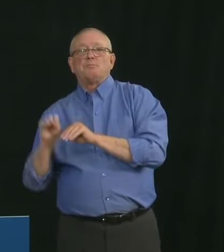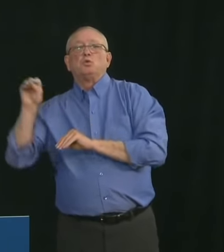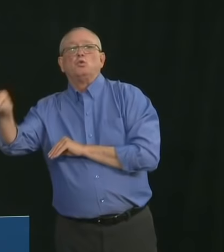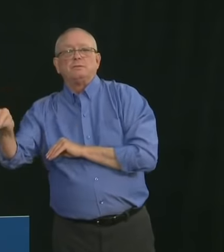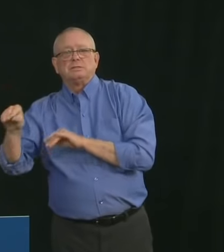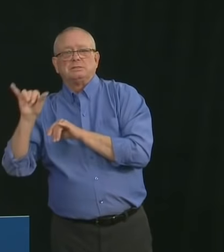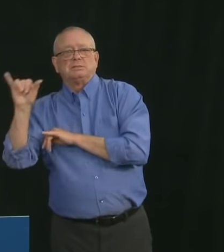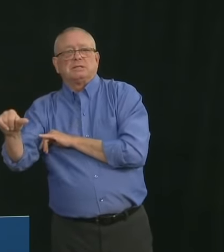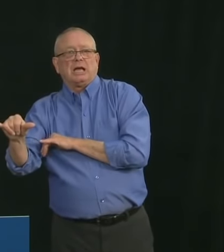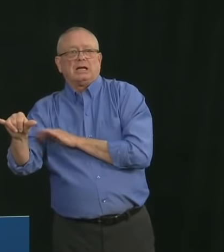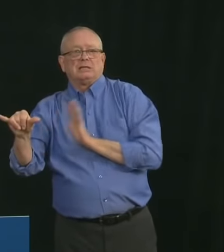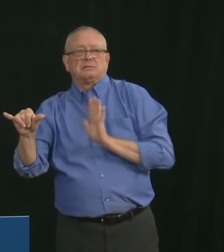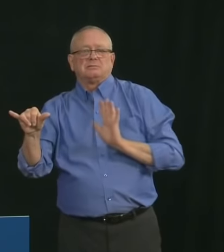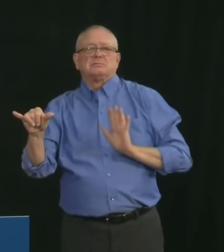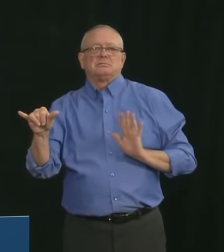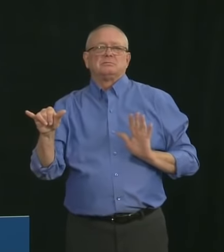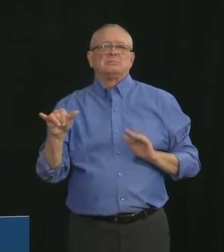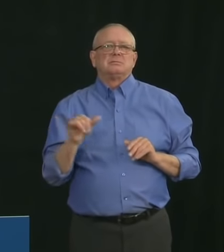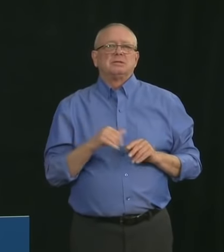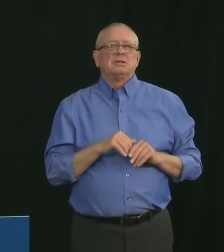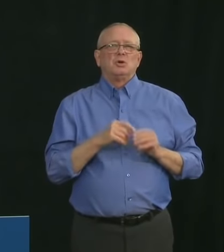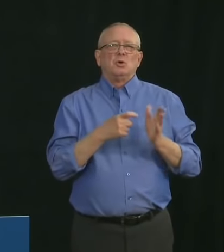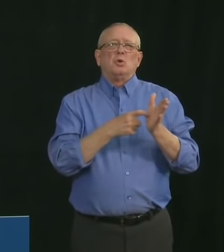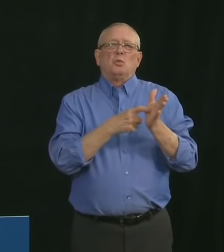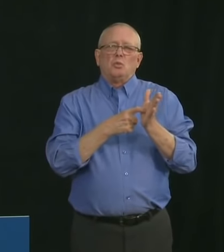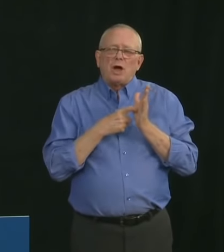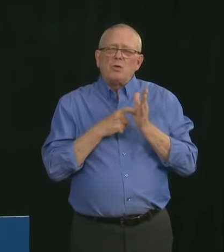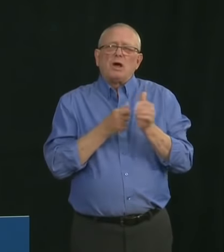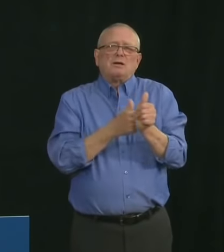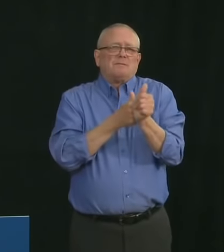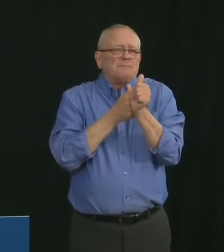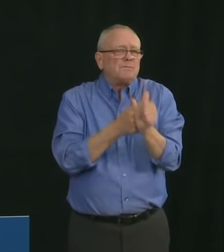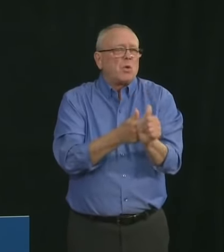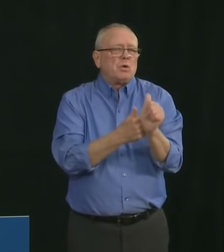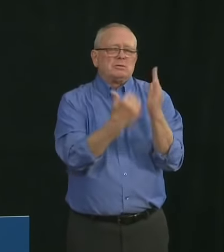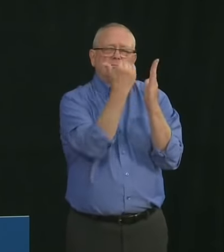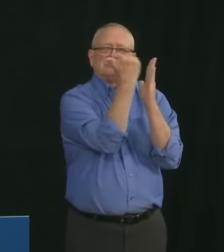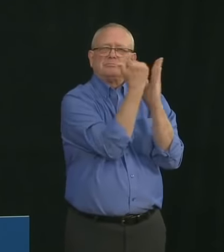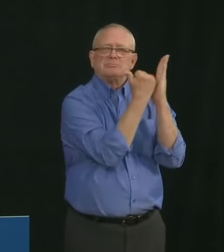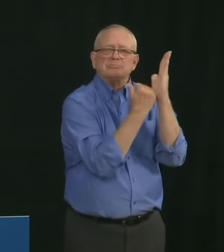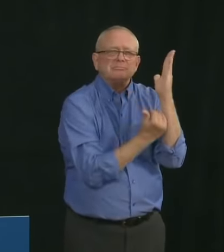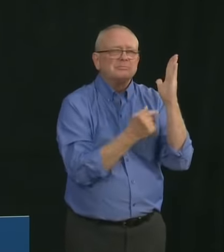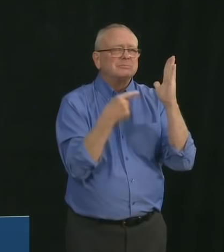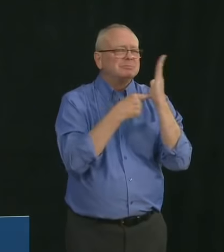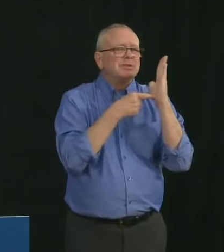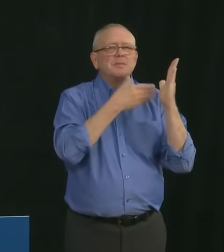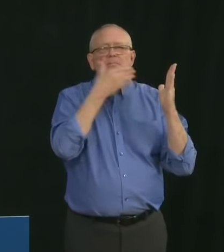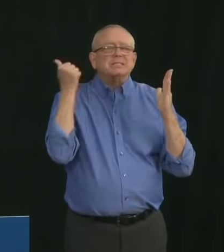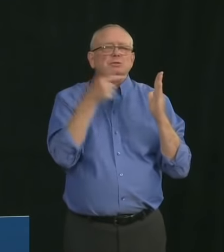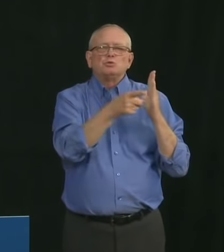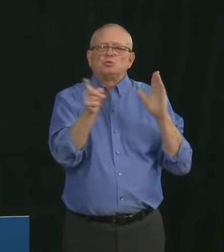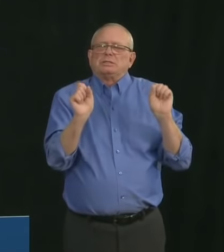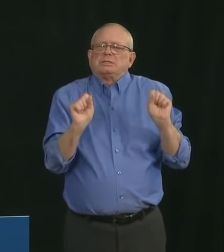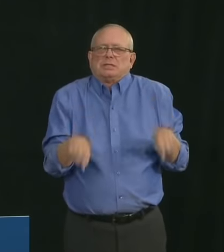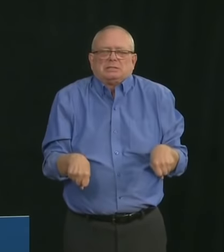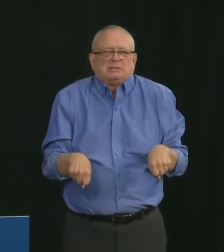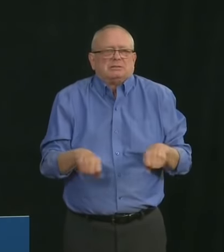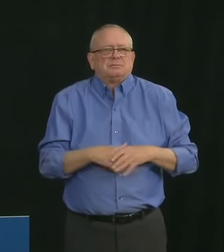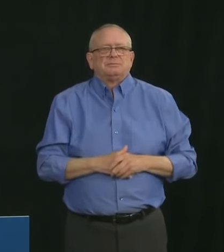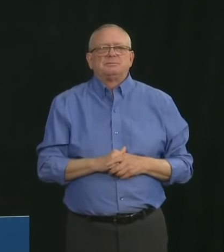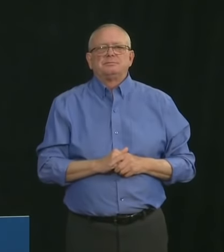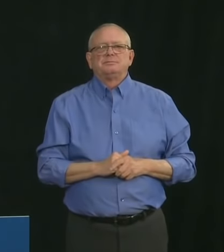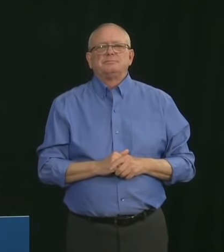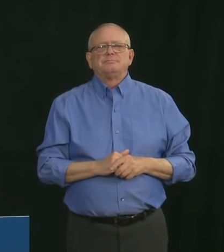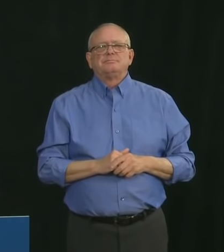isolated. And they are required to follow the guidance to the best of their ability. So what I would say with respect to these locations where there